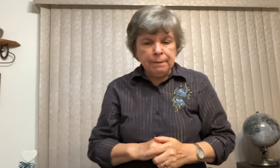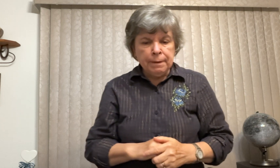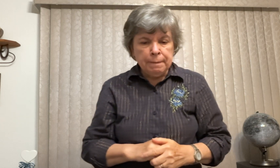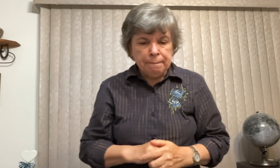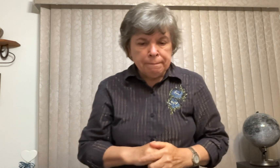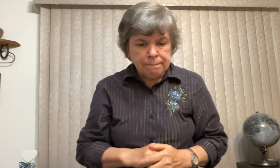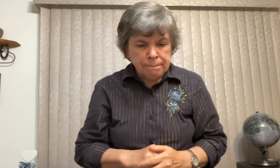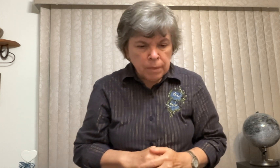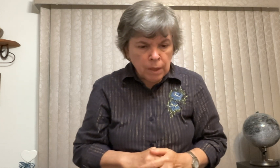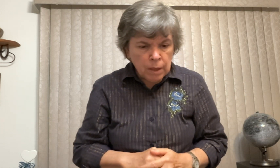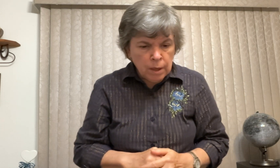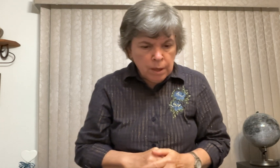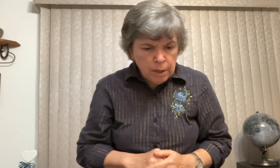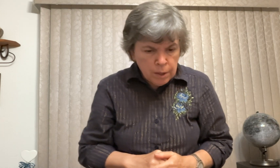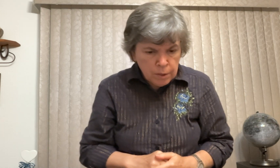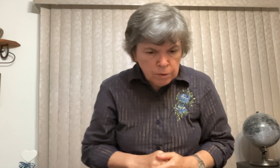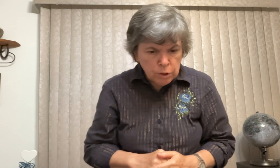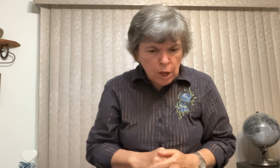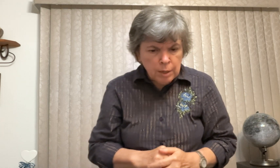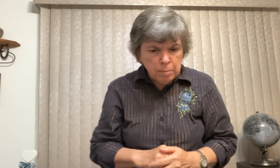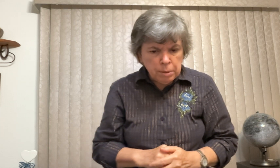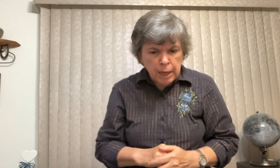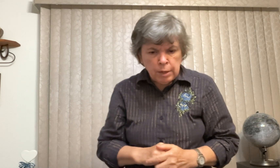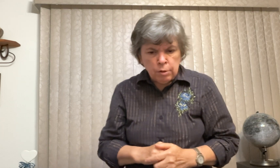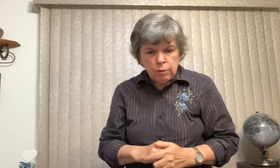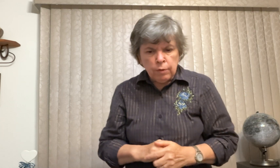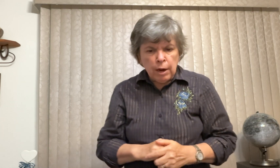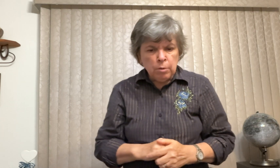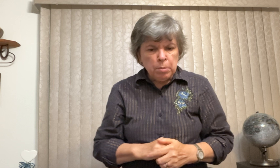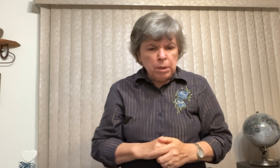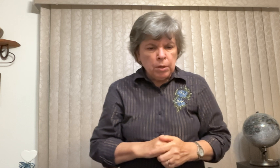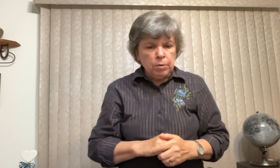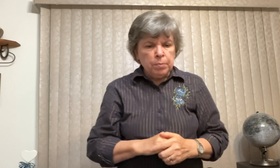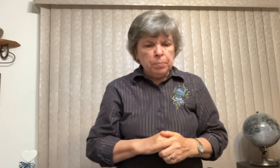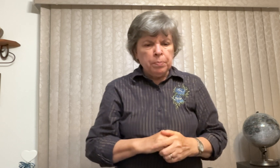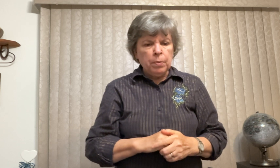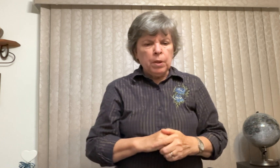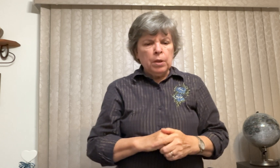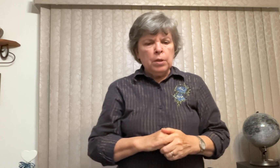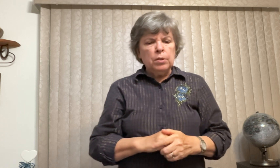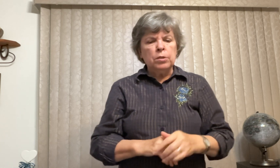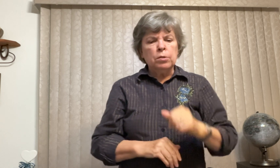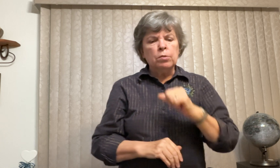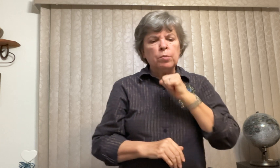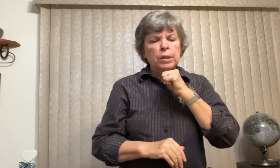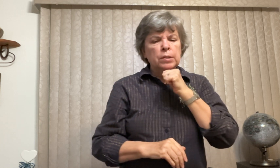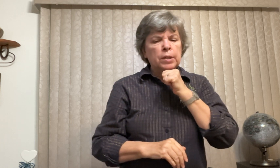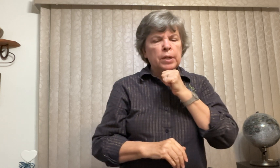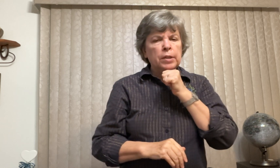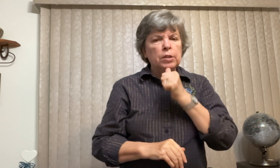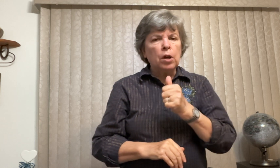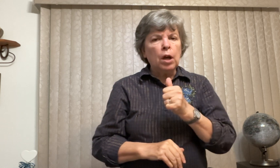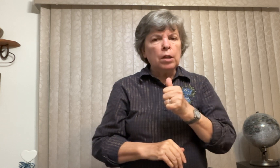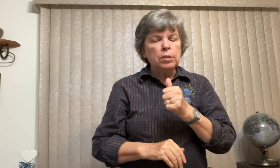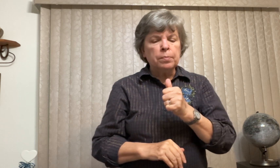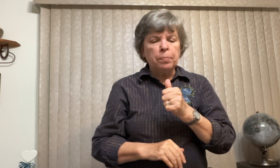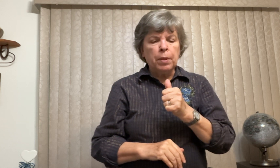Okay. There's not a plant or flower below. So we can say not.